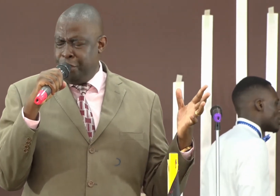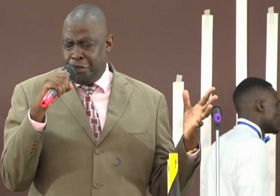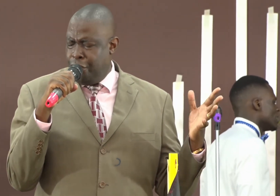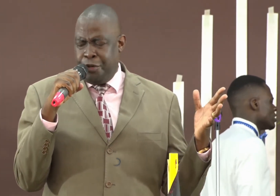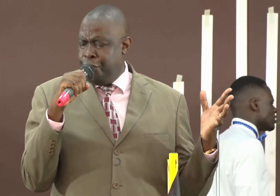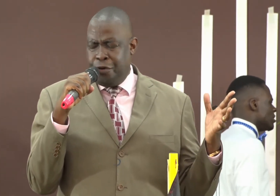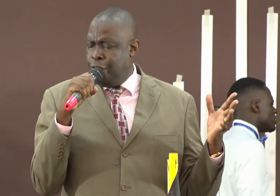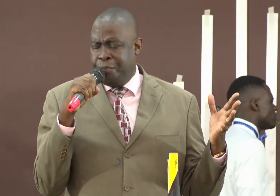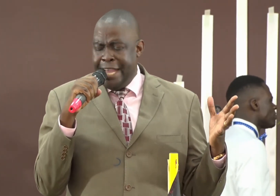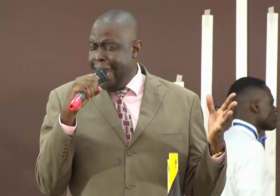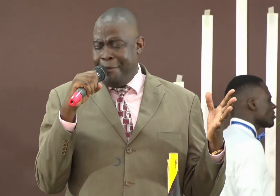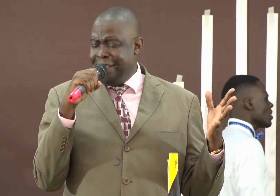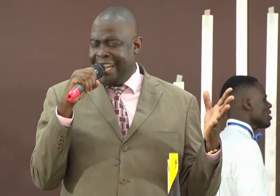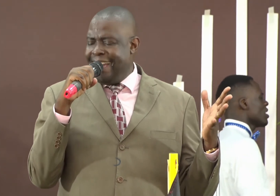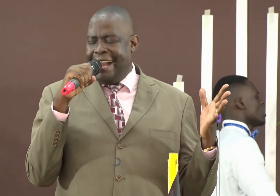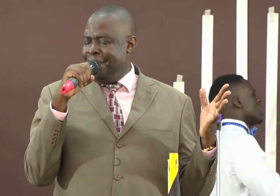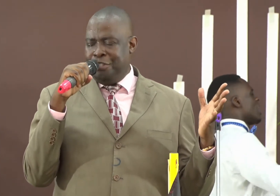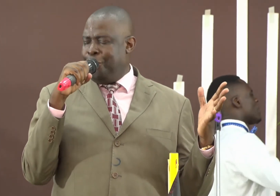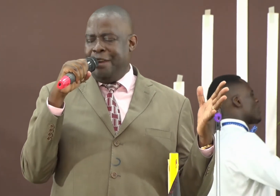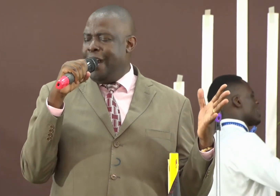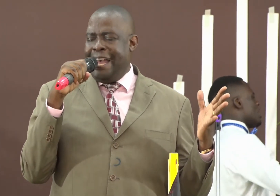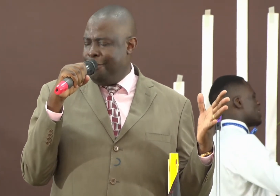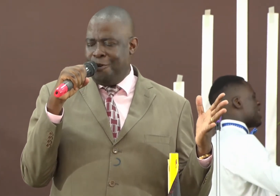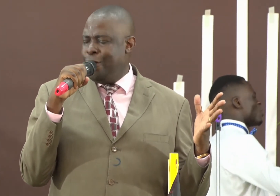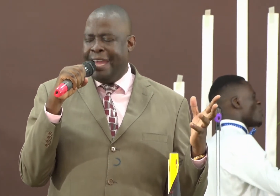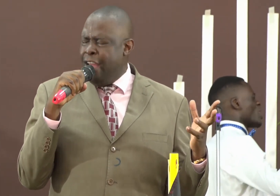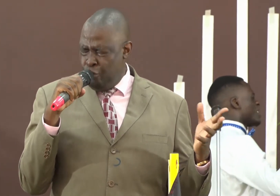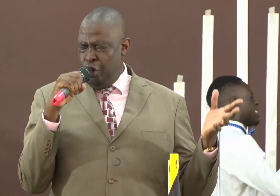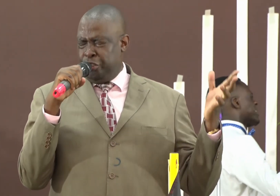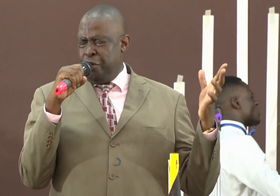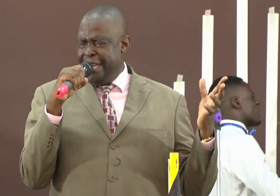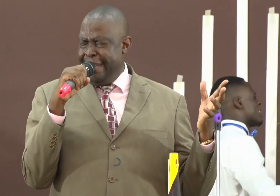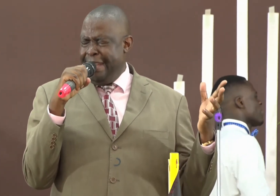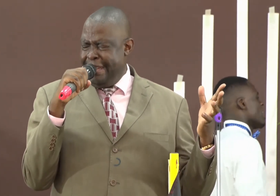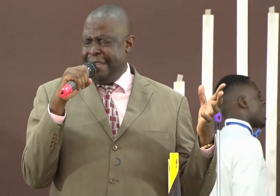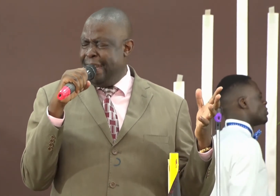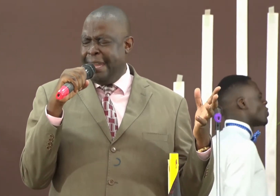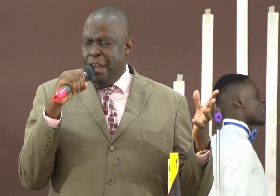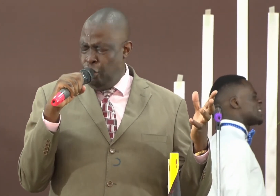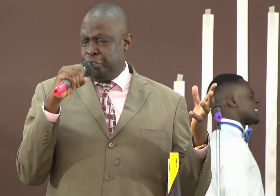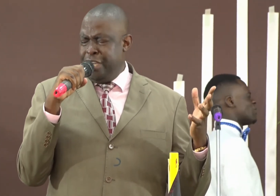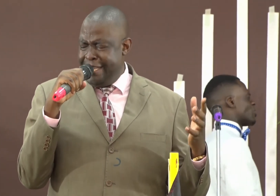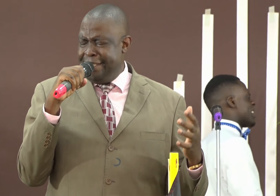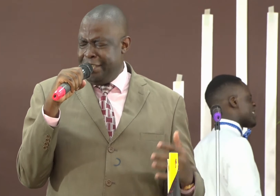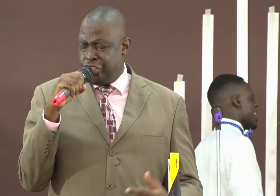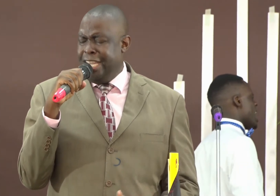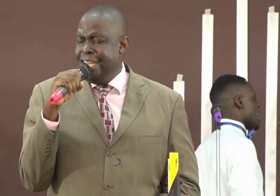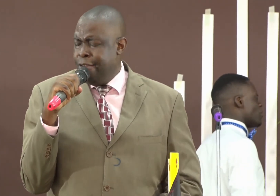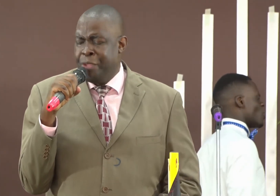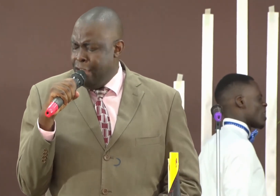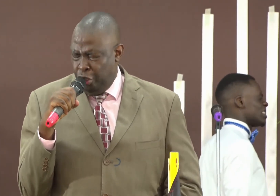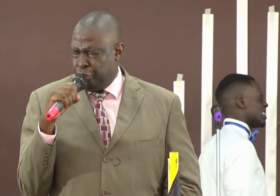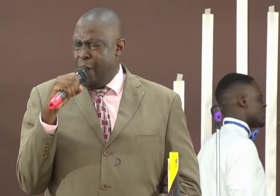moyo mtukubu Ama chagare lotwe wayo Gotubere Otoyenze